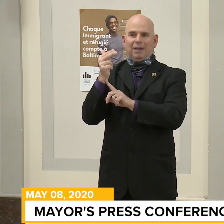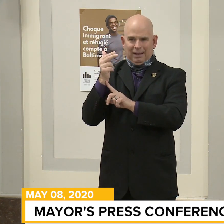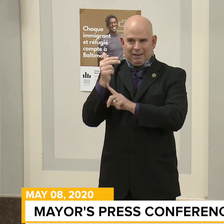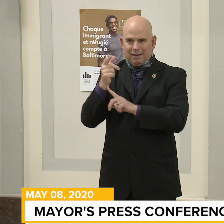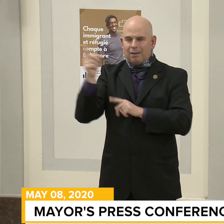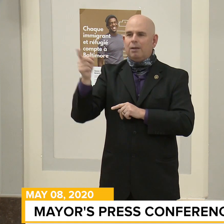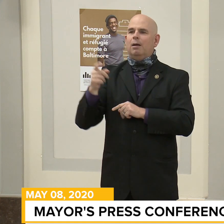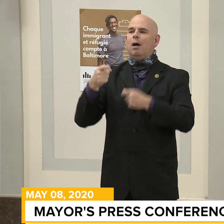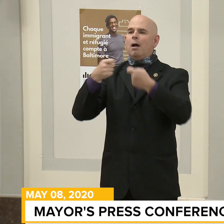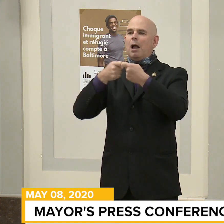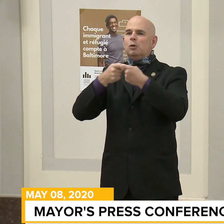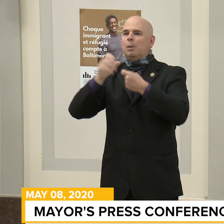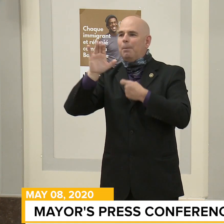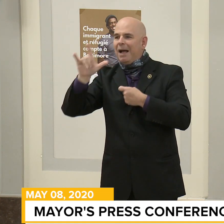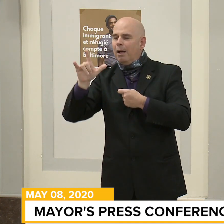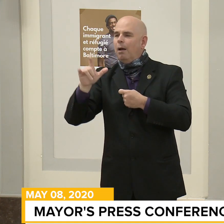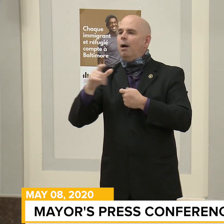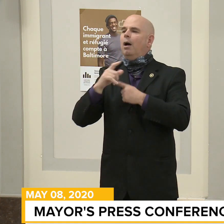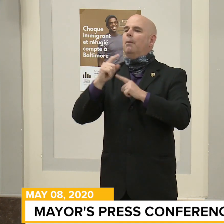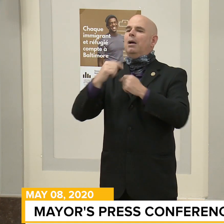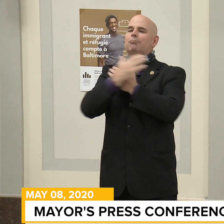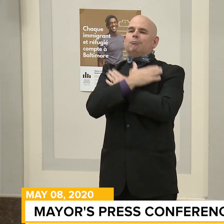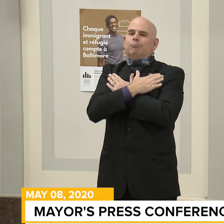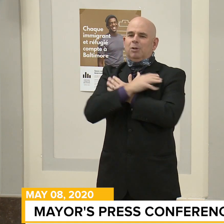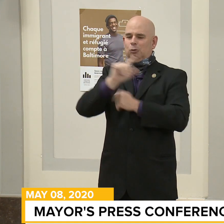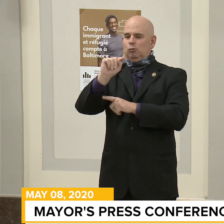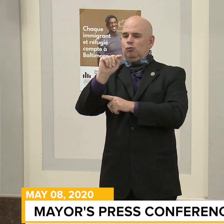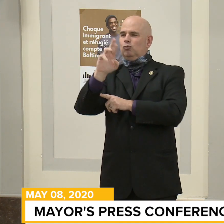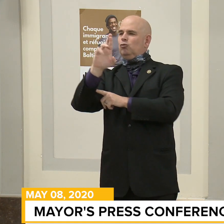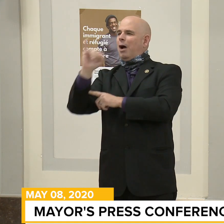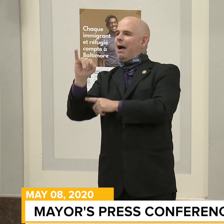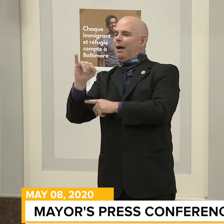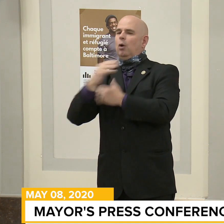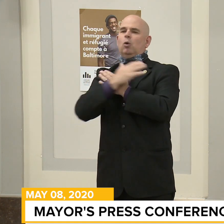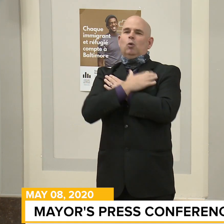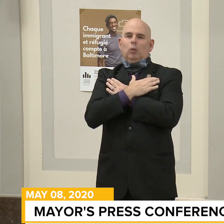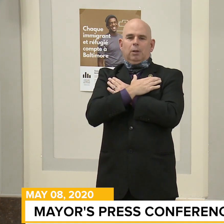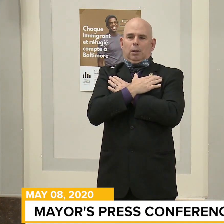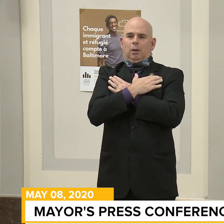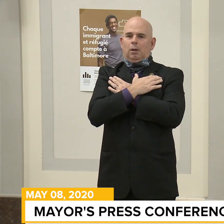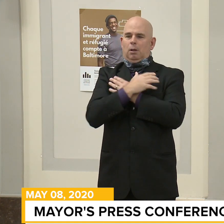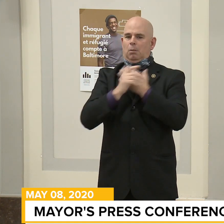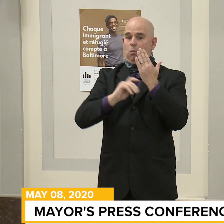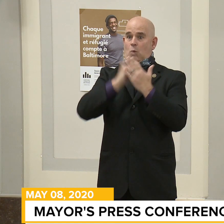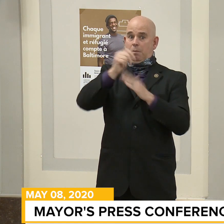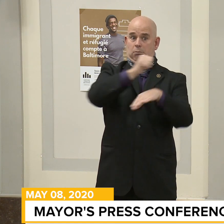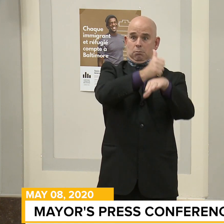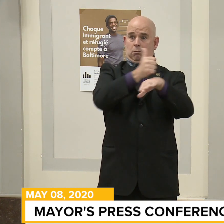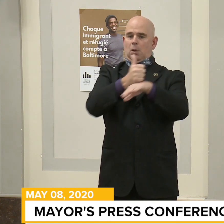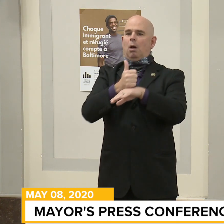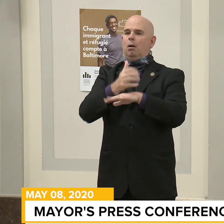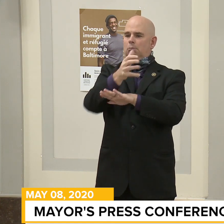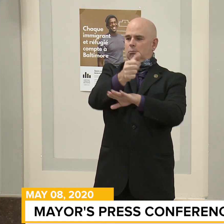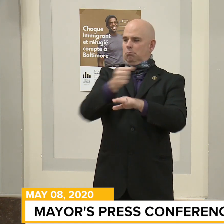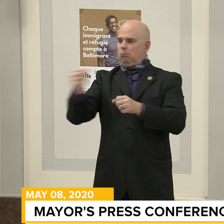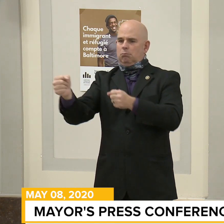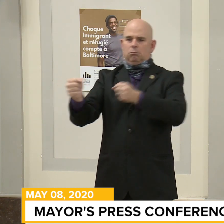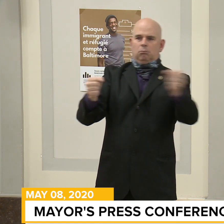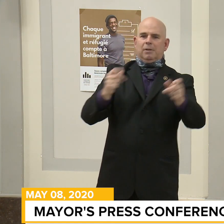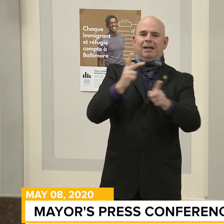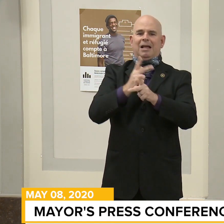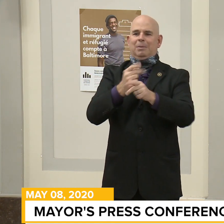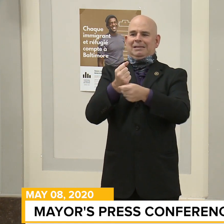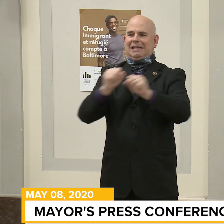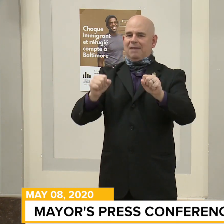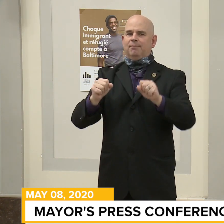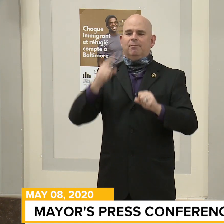mild COVID-19 symptoms who are unable to self-isolate where they live and do not require hospitalization. All